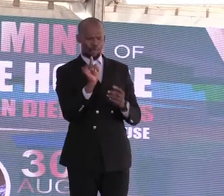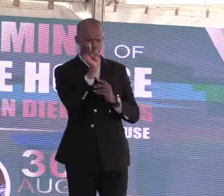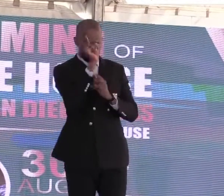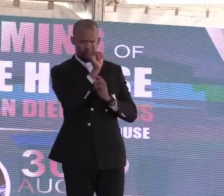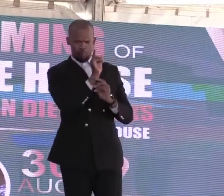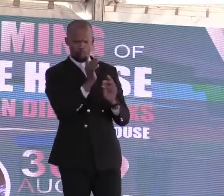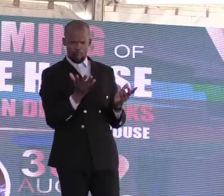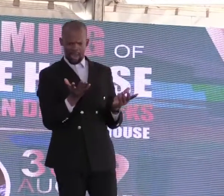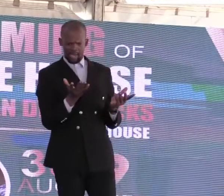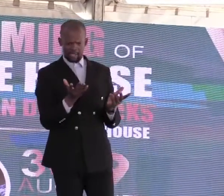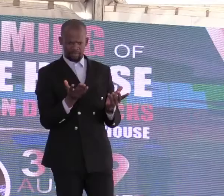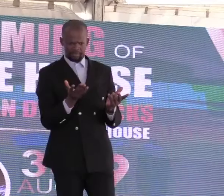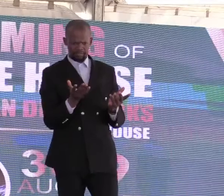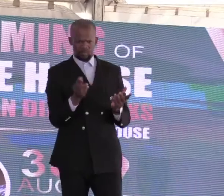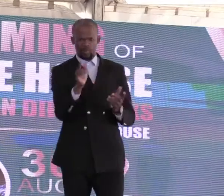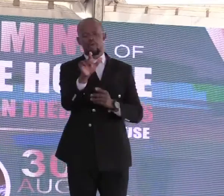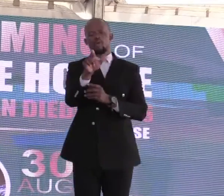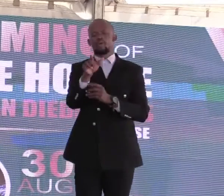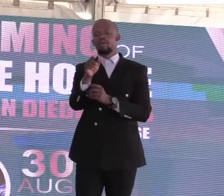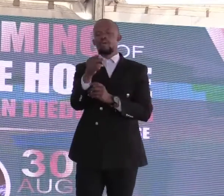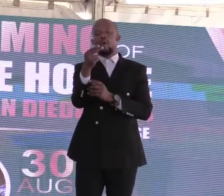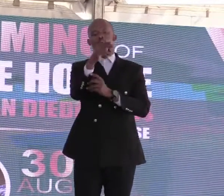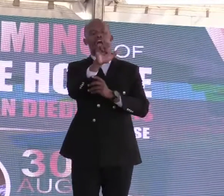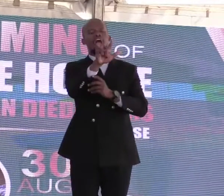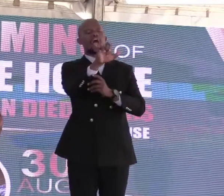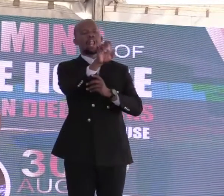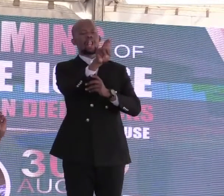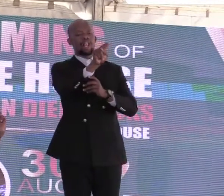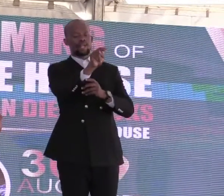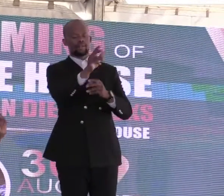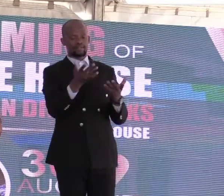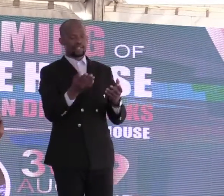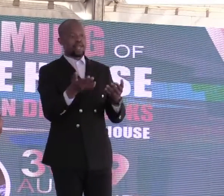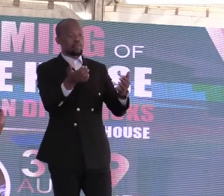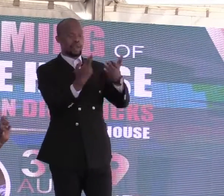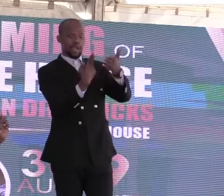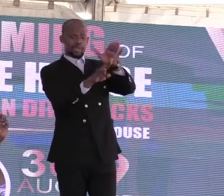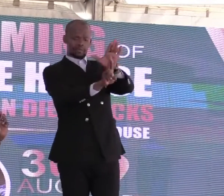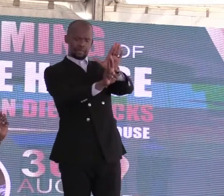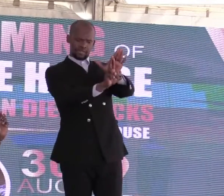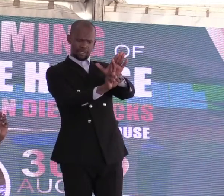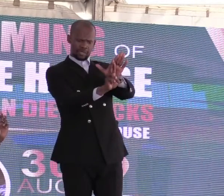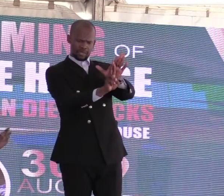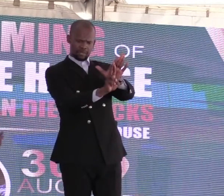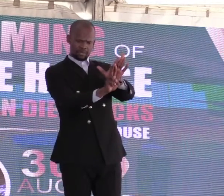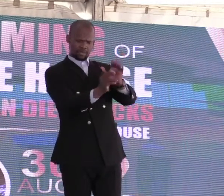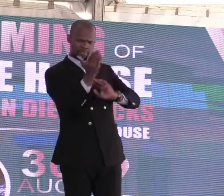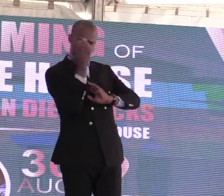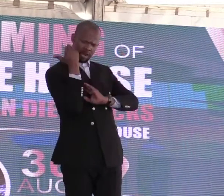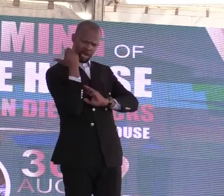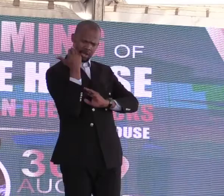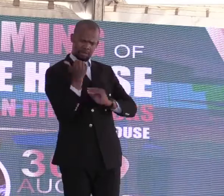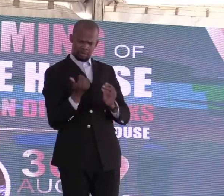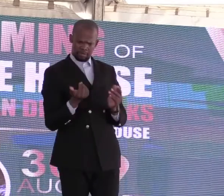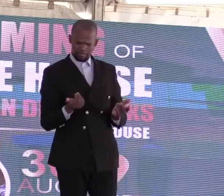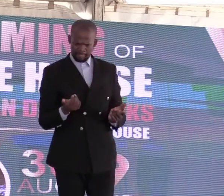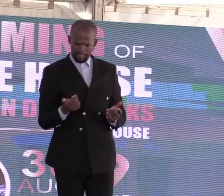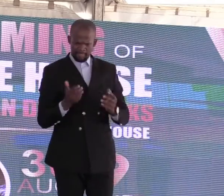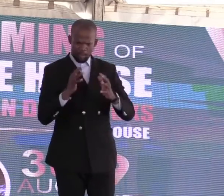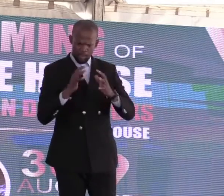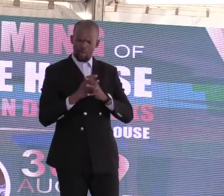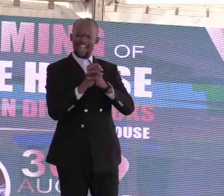was Helen Joseph. So they were represented then. They were united